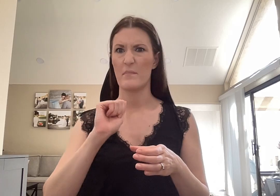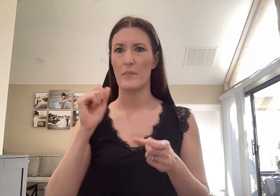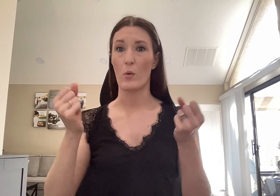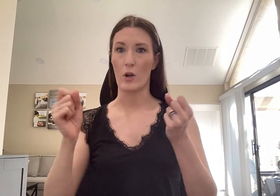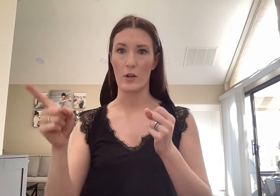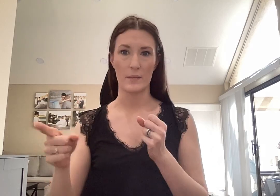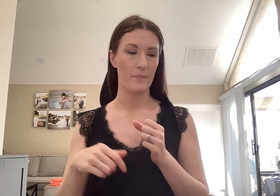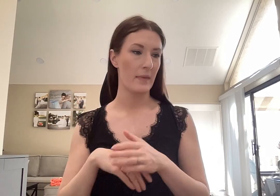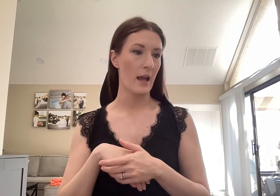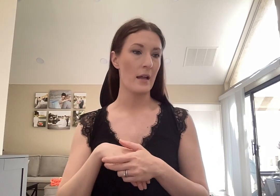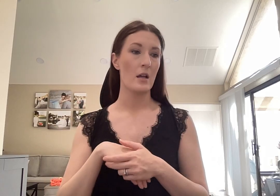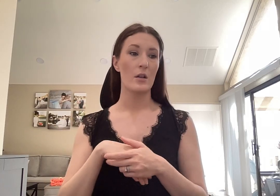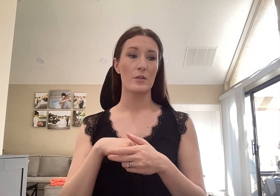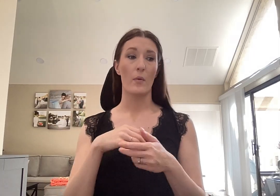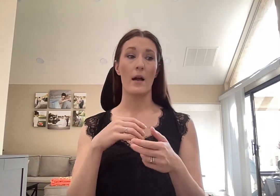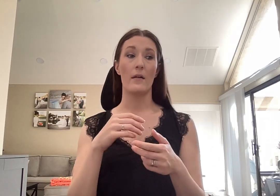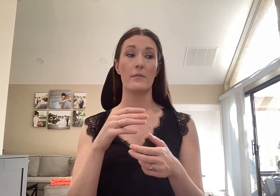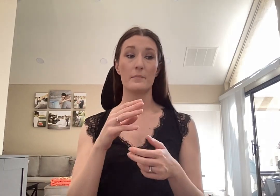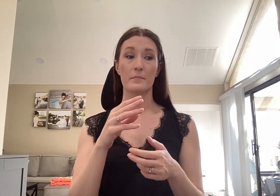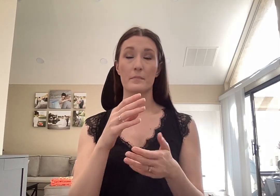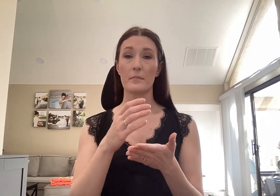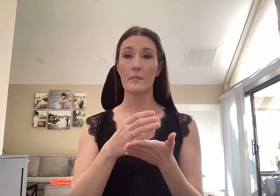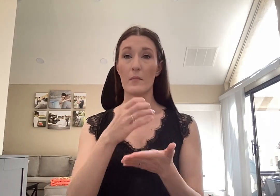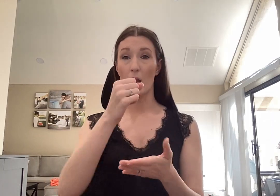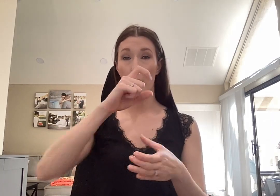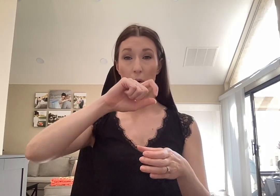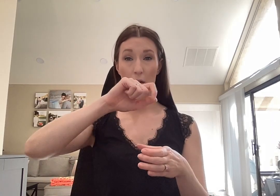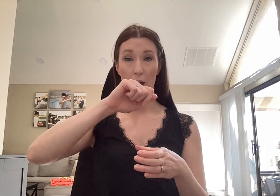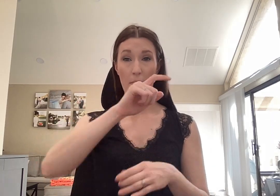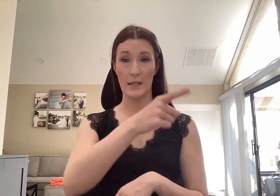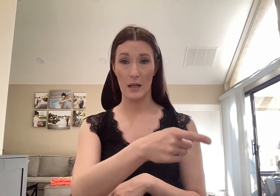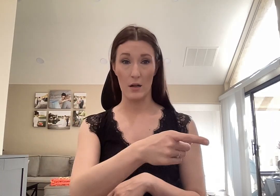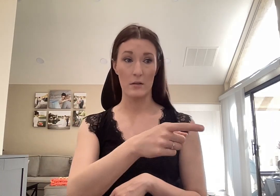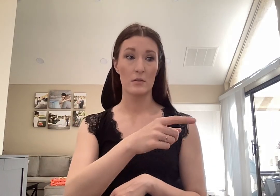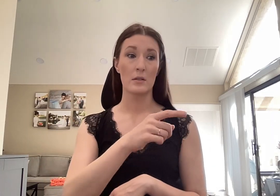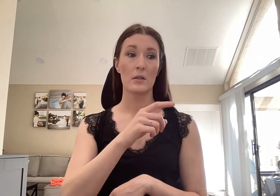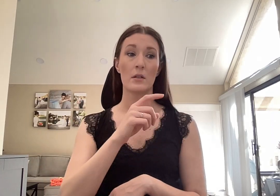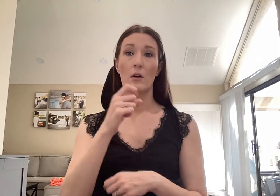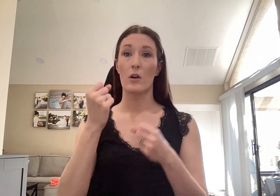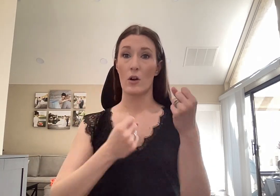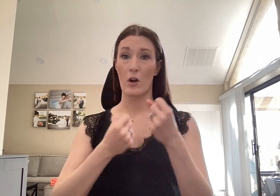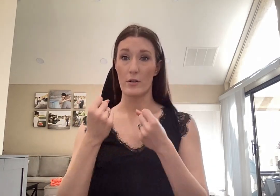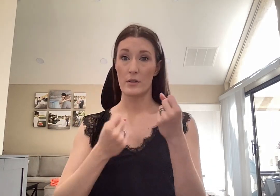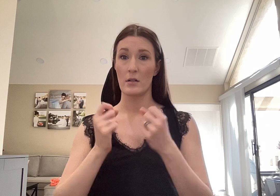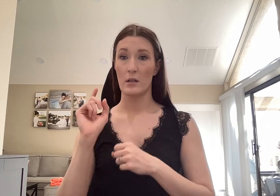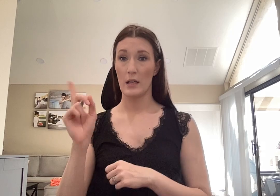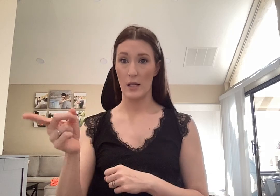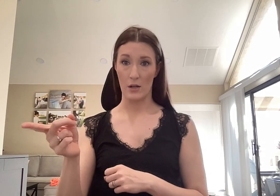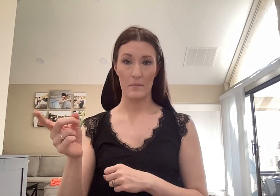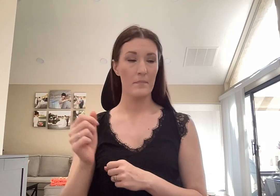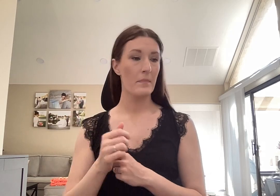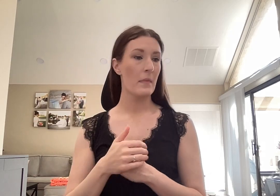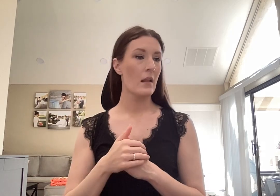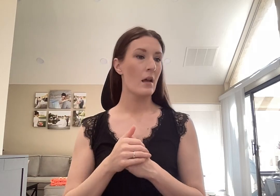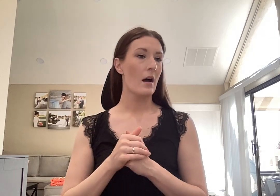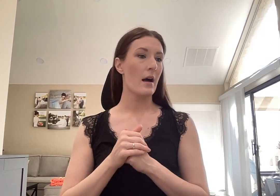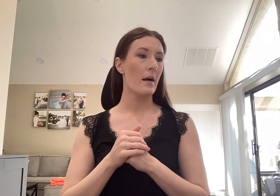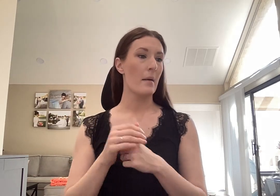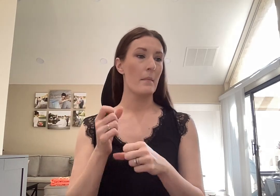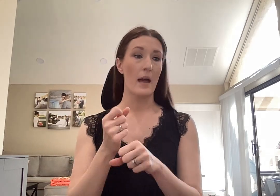or cars. Okay, so we have bottle caps here, cars here.